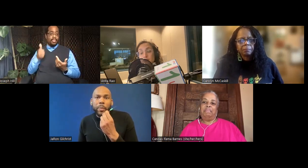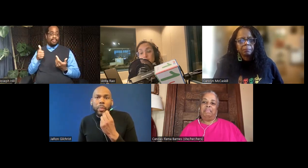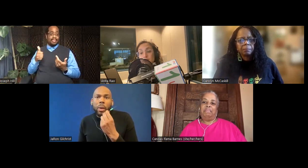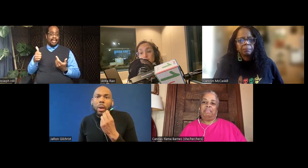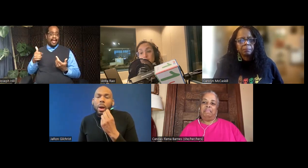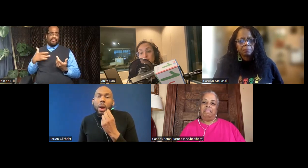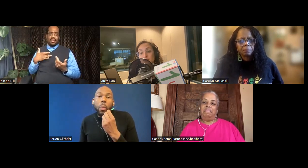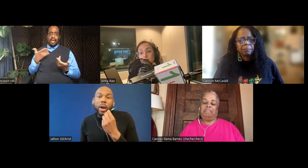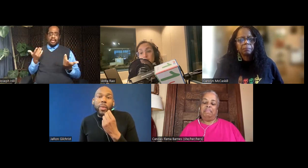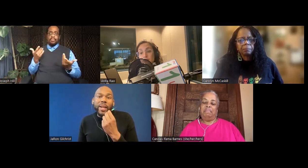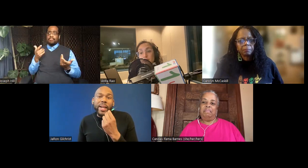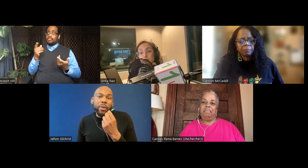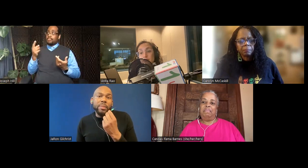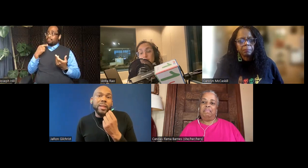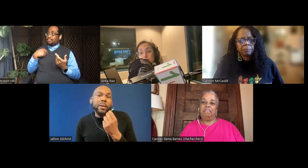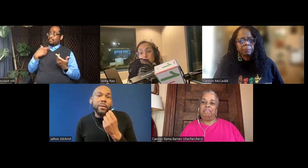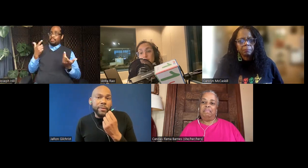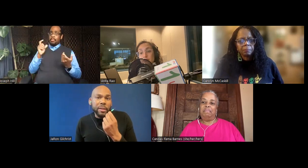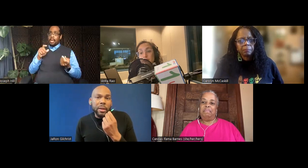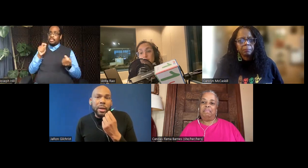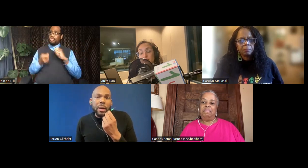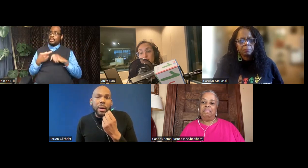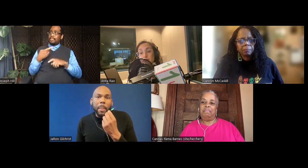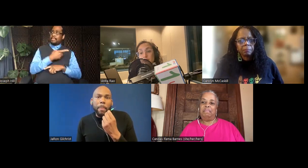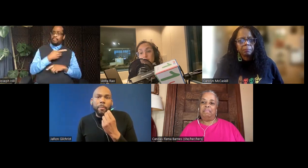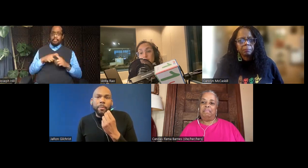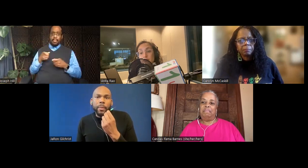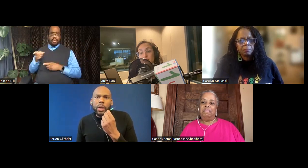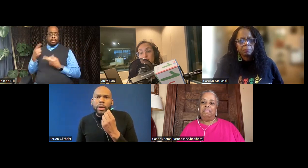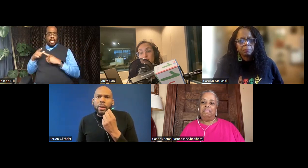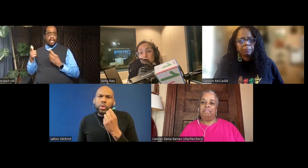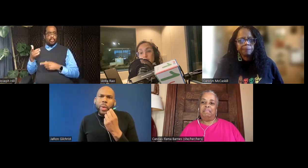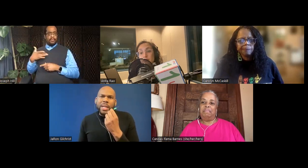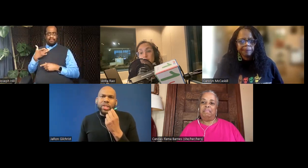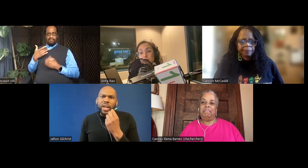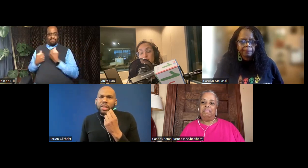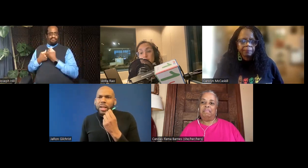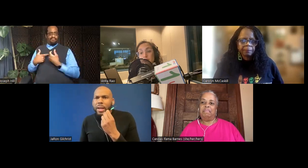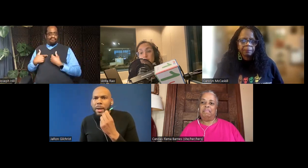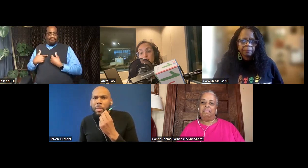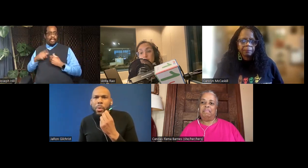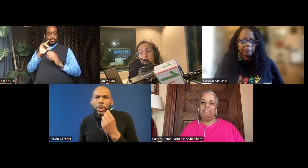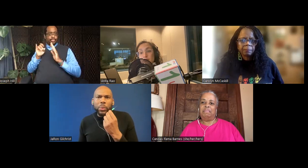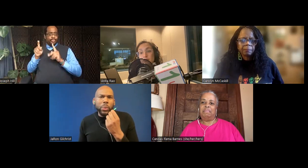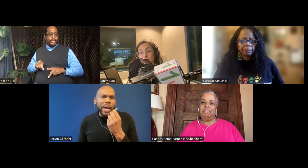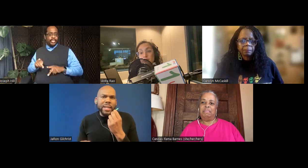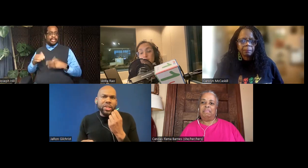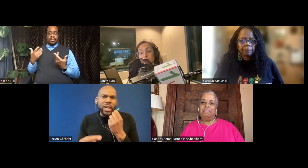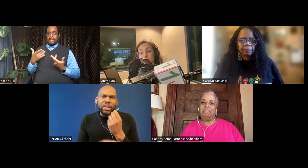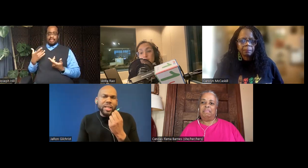people are aware of what they need for themselves. Um, do I need to change him or do I need to